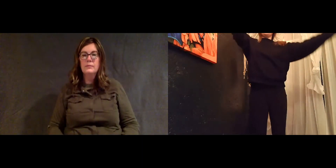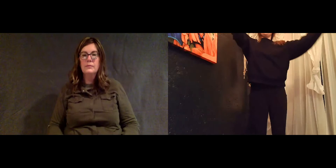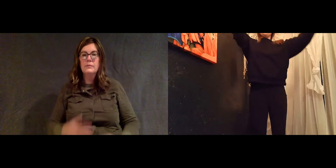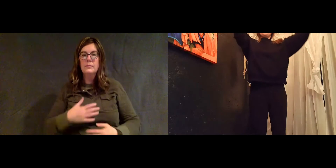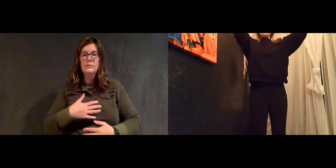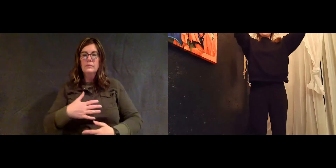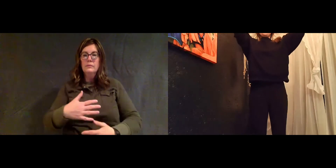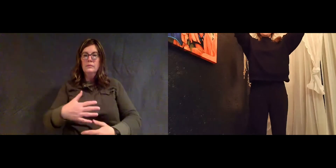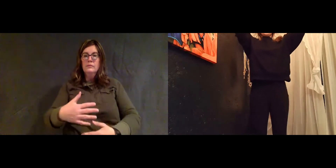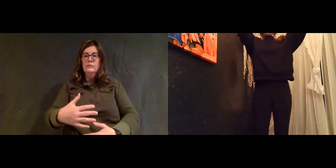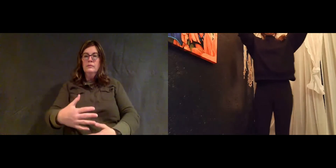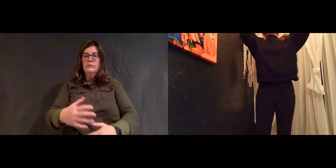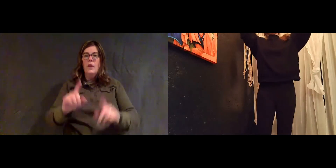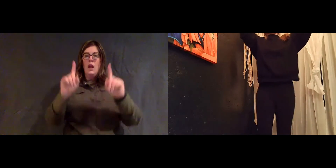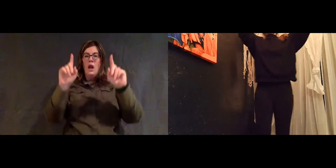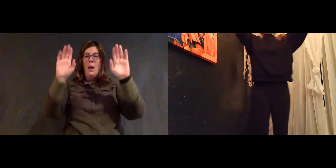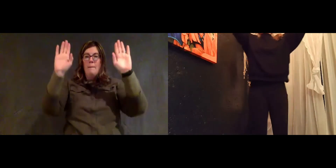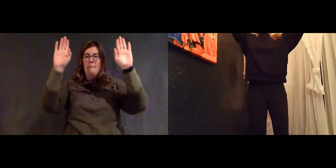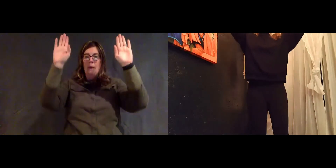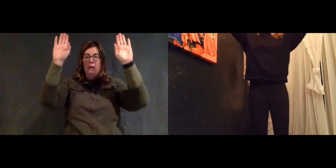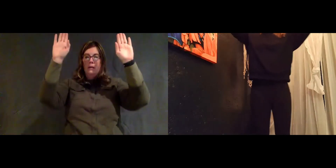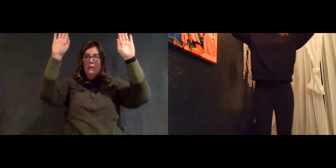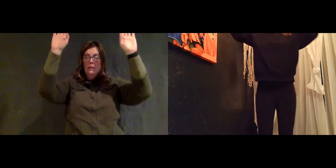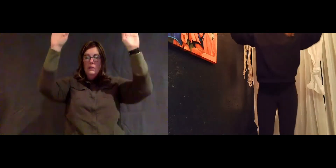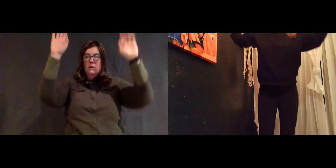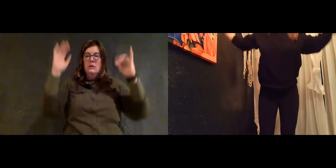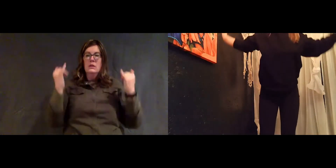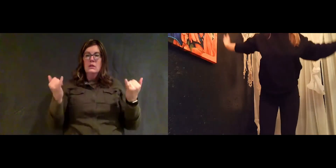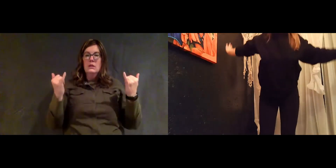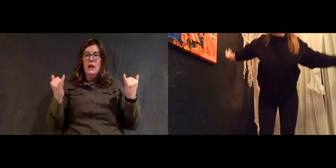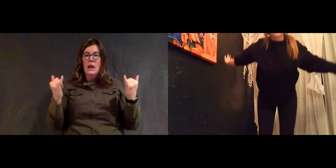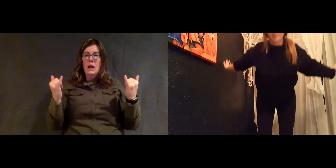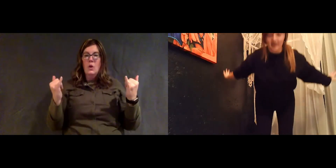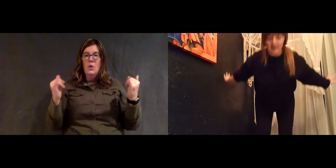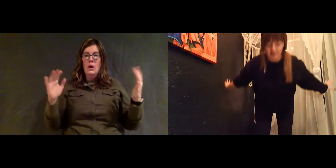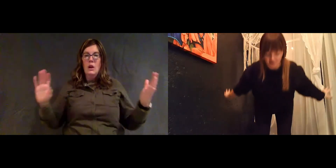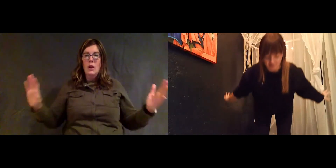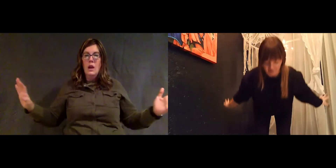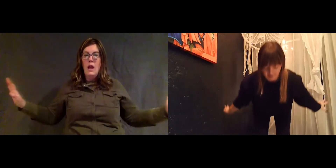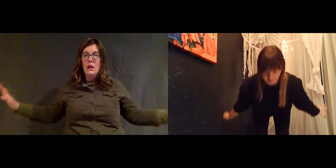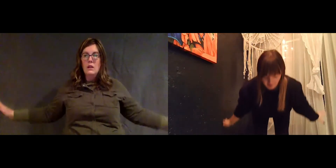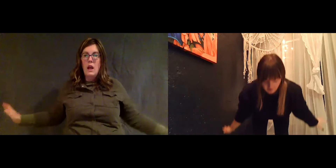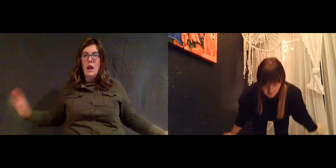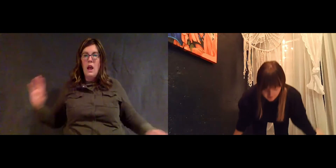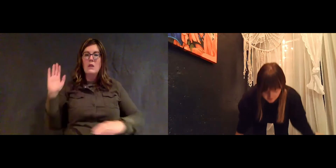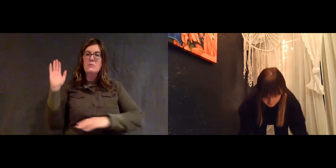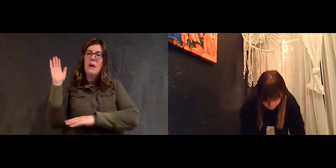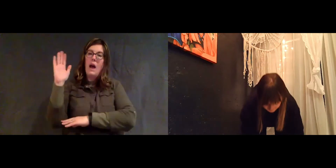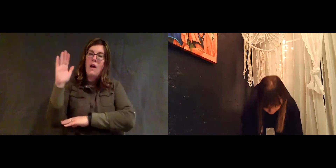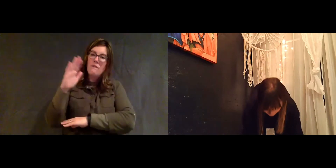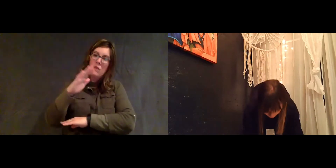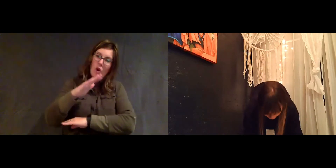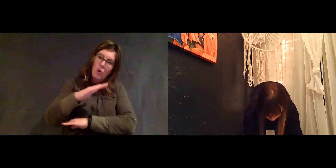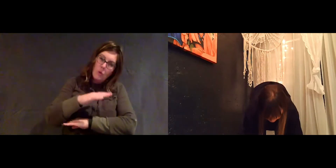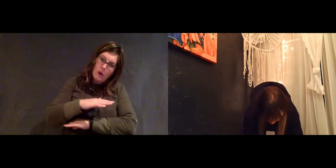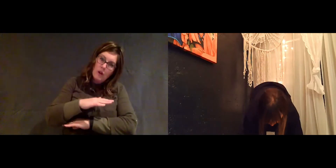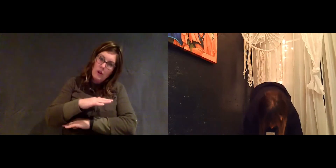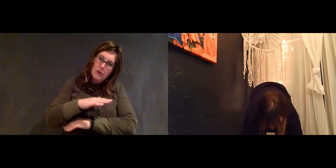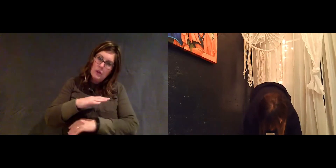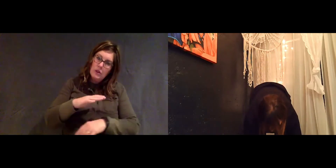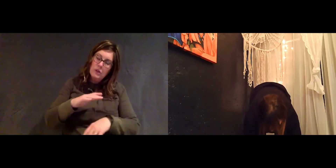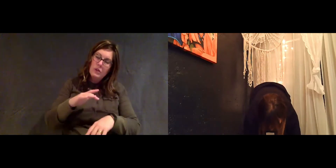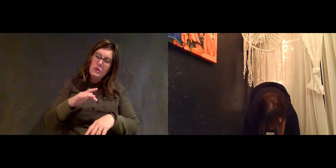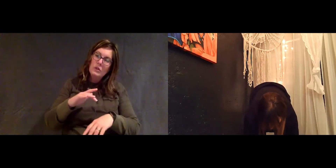Inhale up. And then this time we're going to bring our hands behind us, bow forward, come all the way back down into this